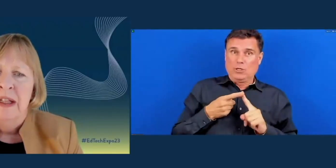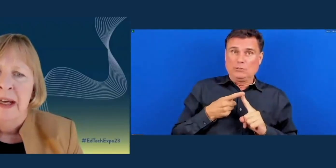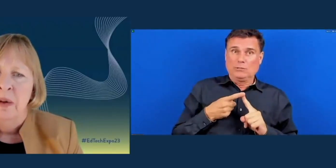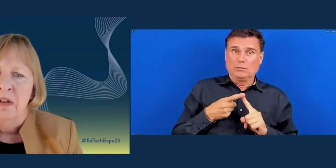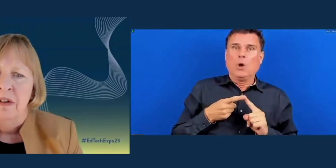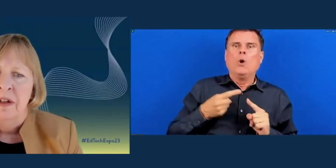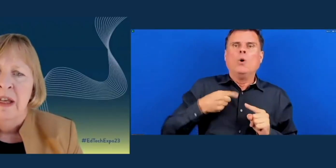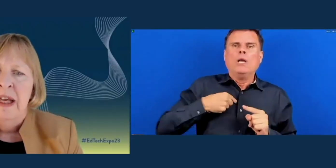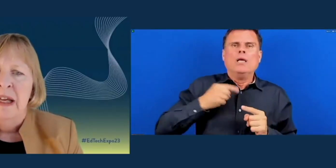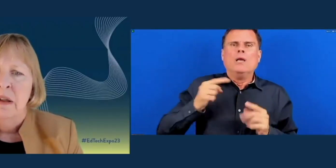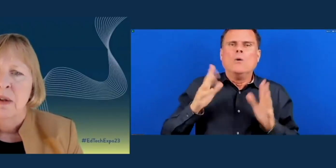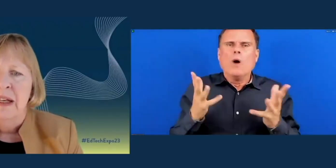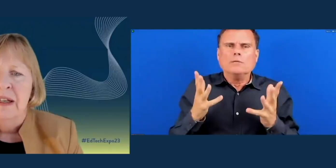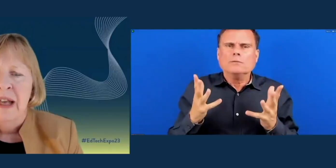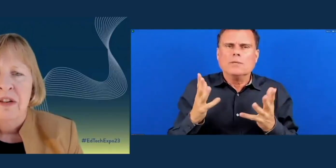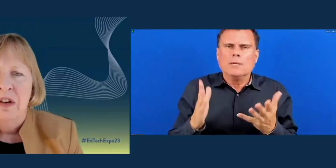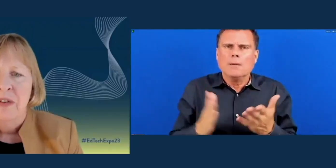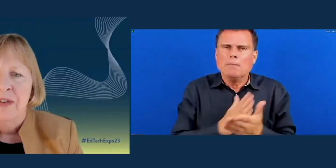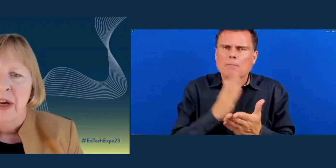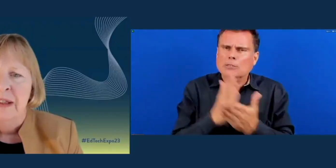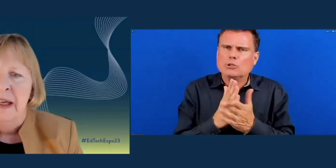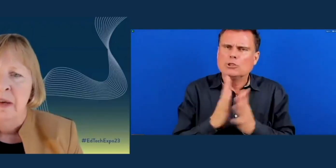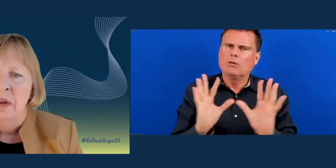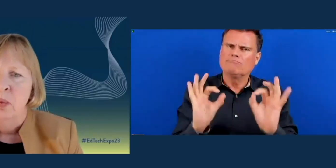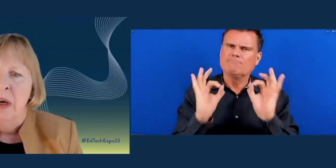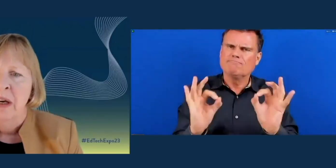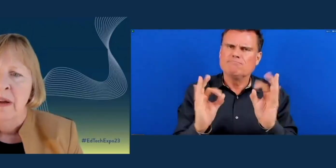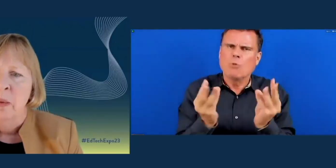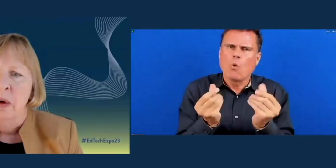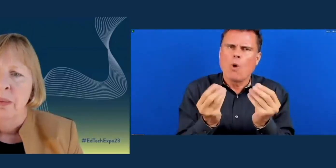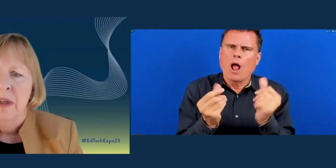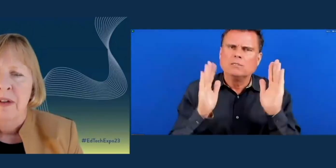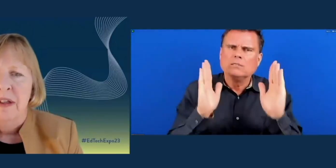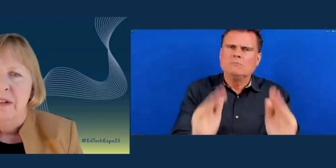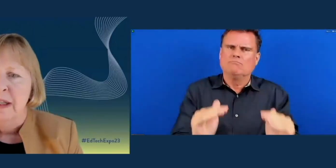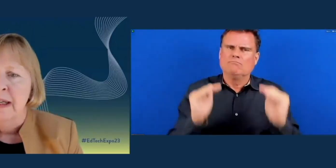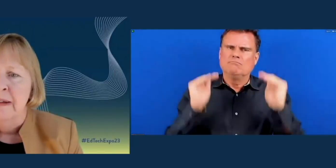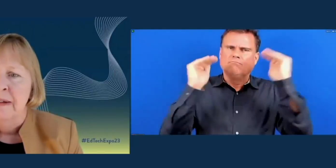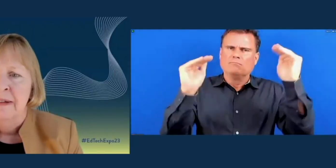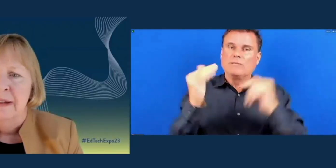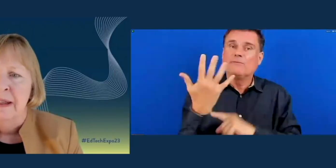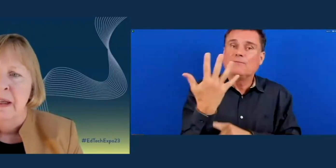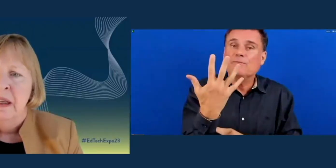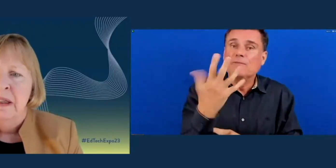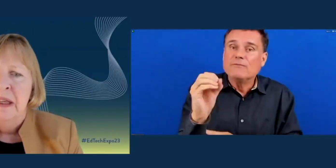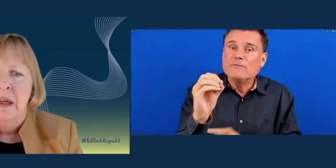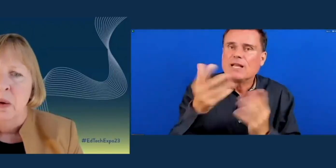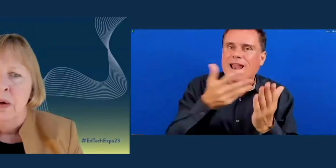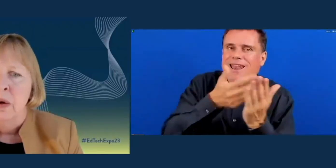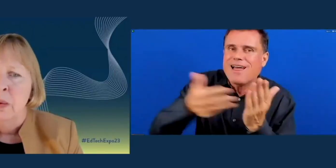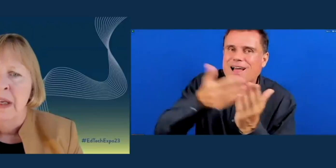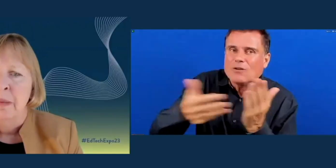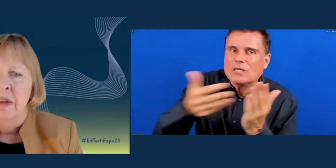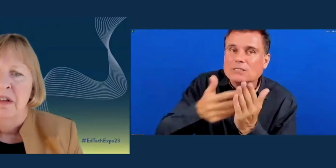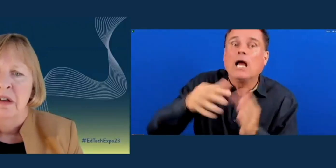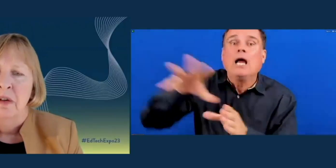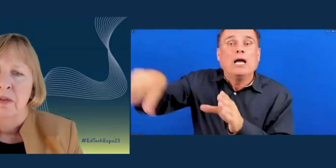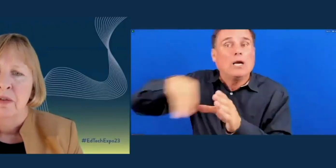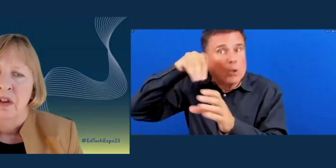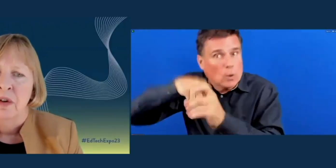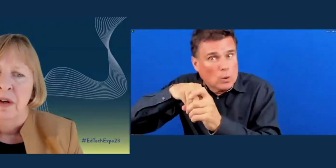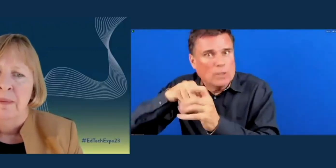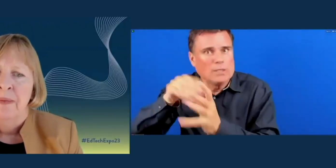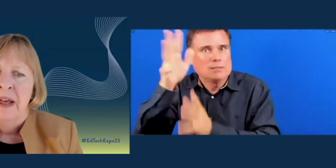50 languages, including National Sign Language, where there were previously existing little or no reading materials